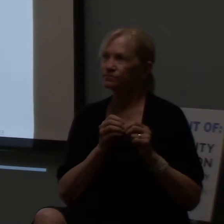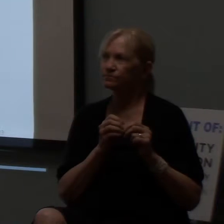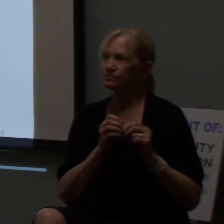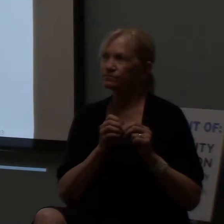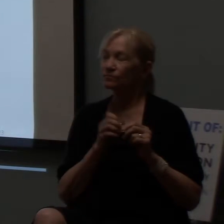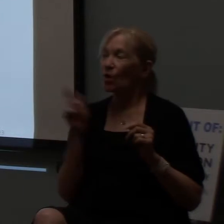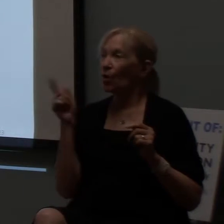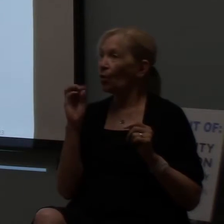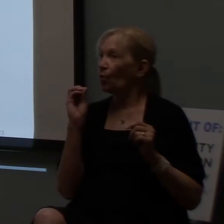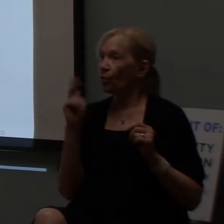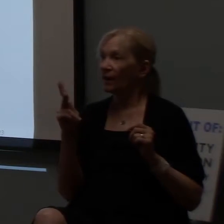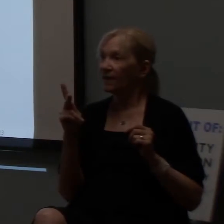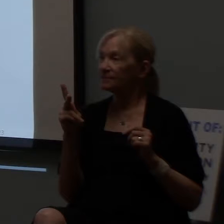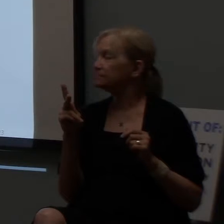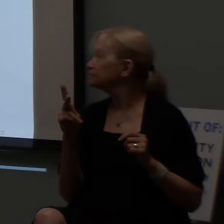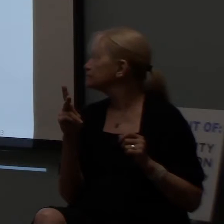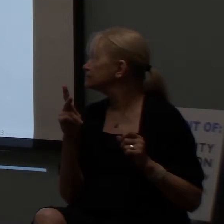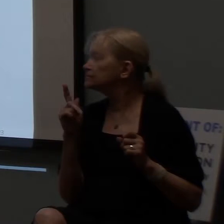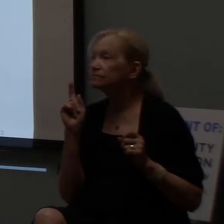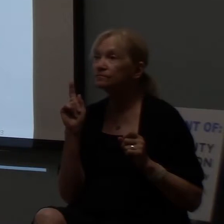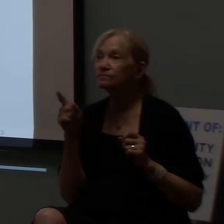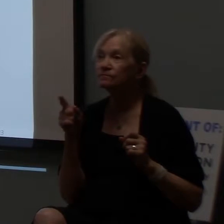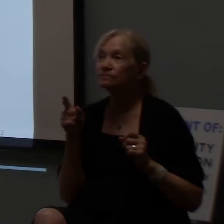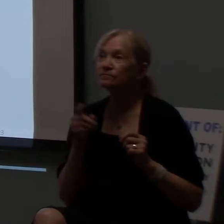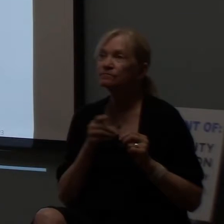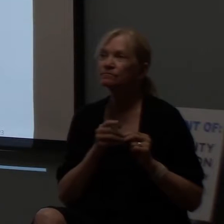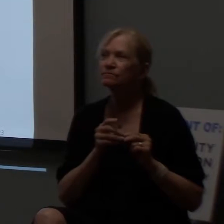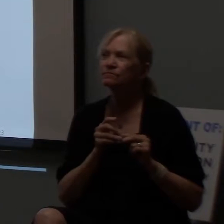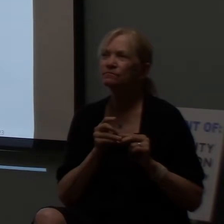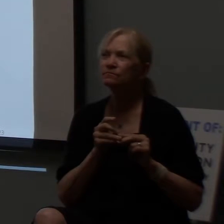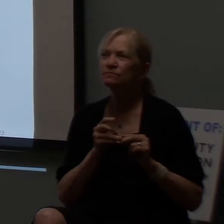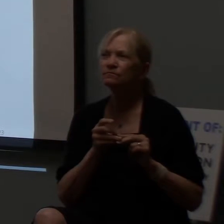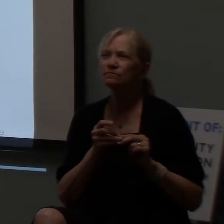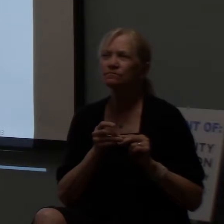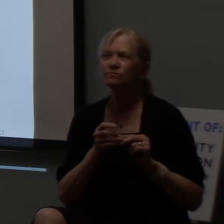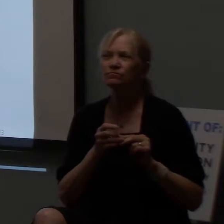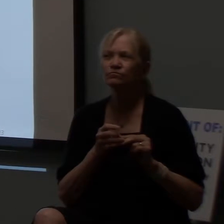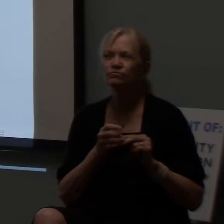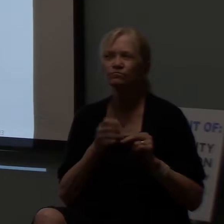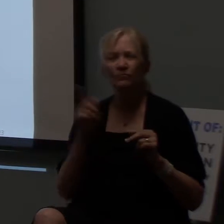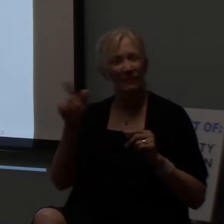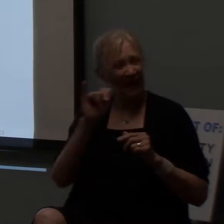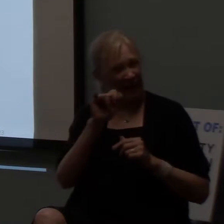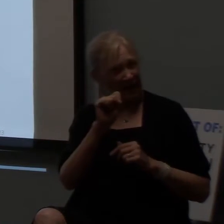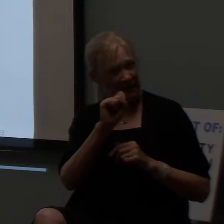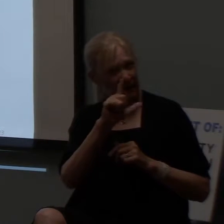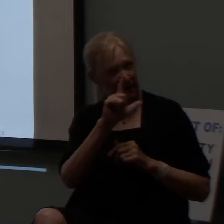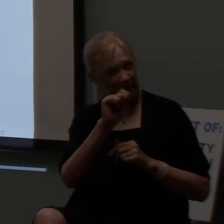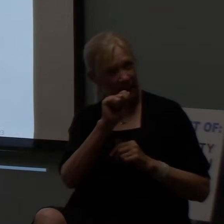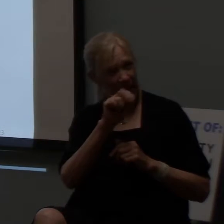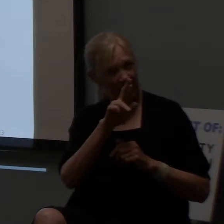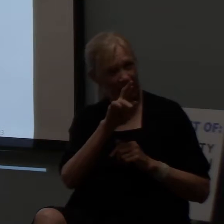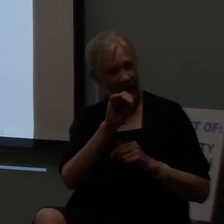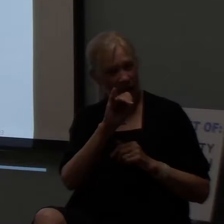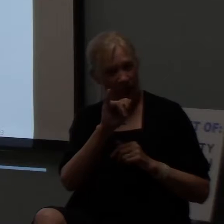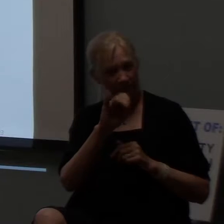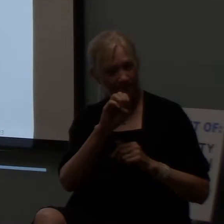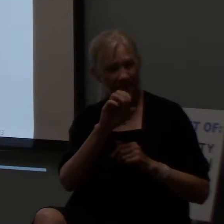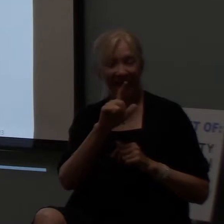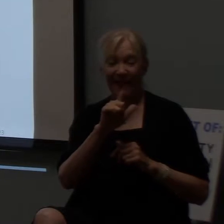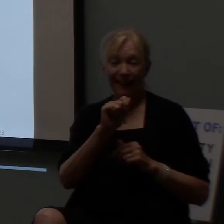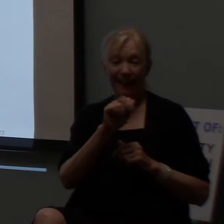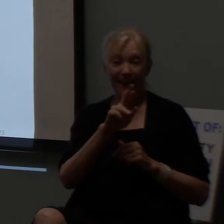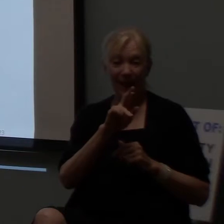Okay. Yes? I don't know if anybody knows, but is Larimer County chomping at the bit to have